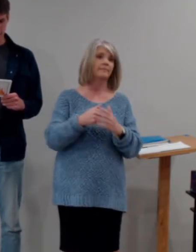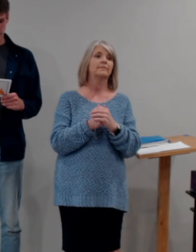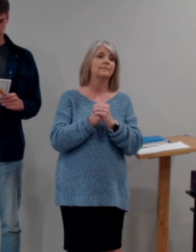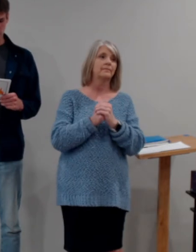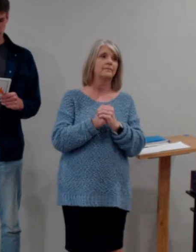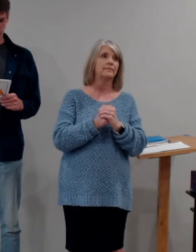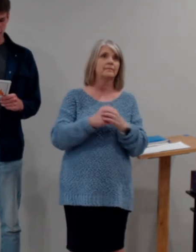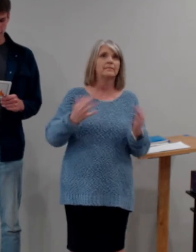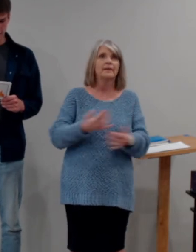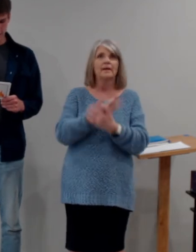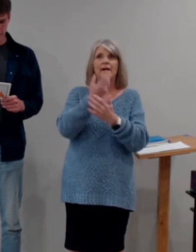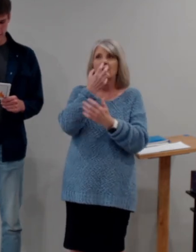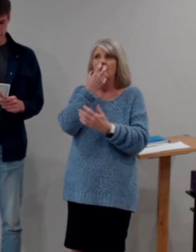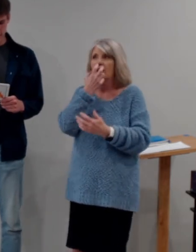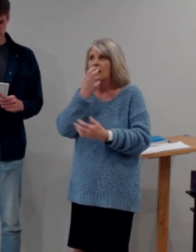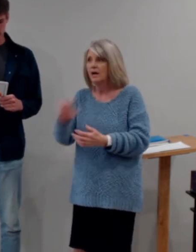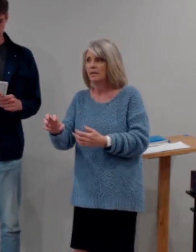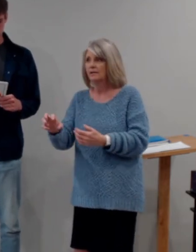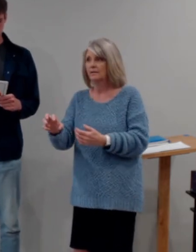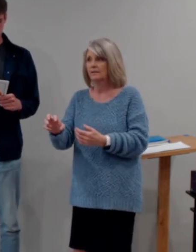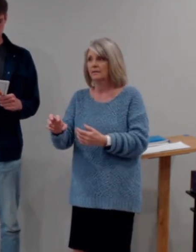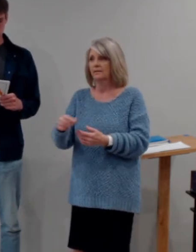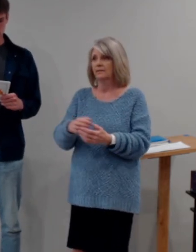Hell hot. Hell hurt.